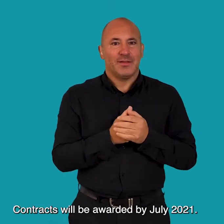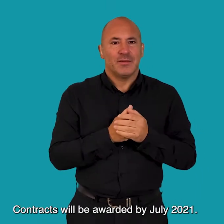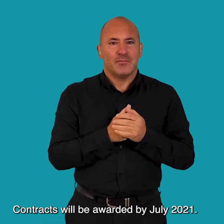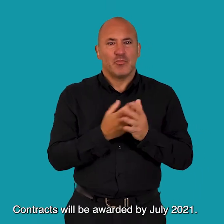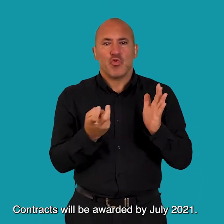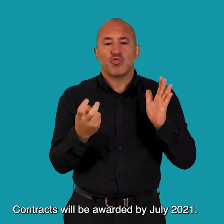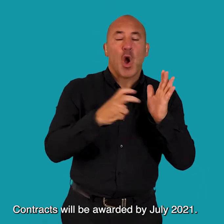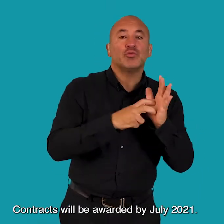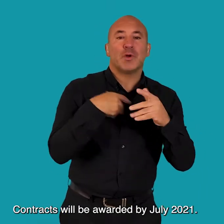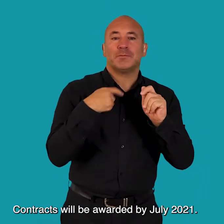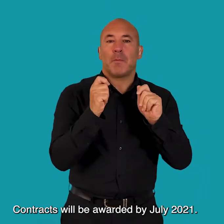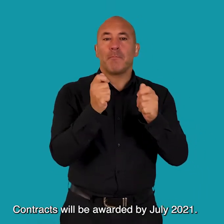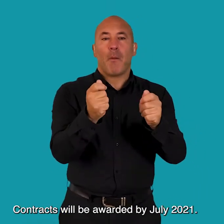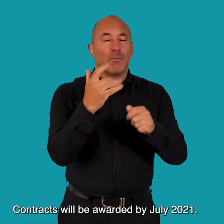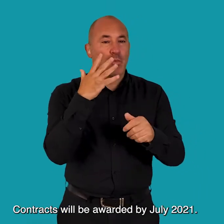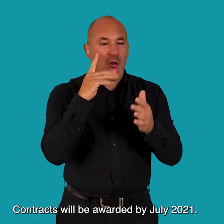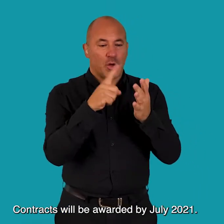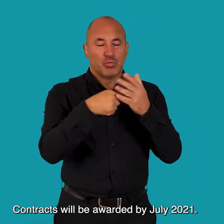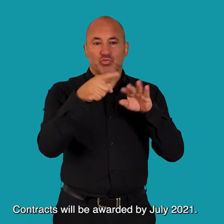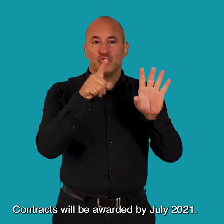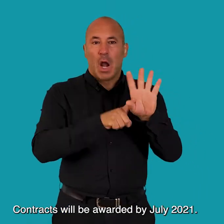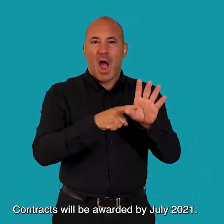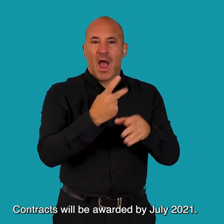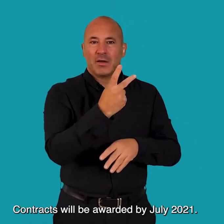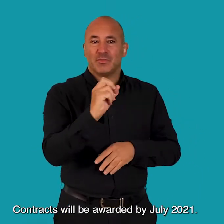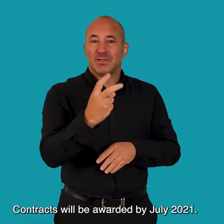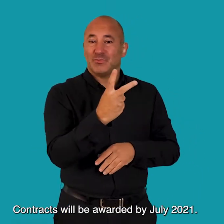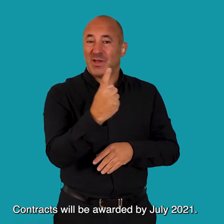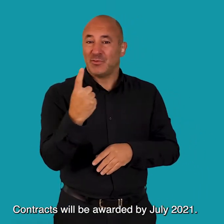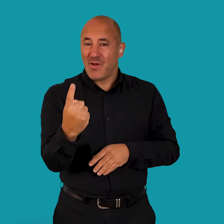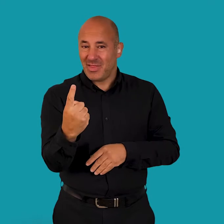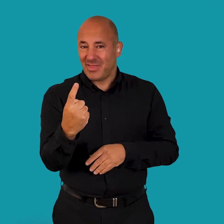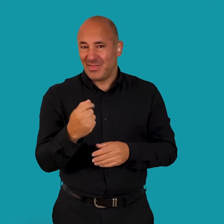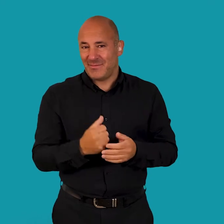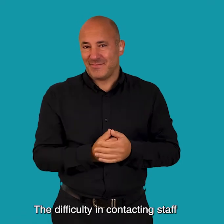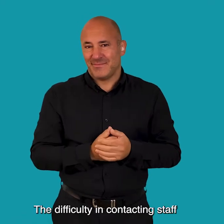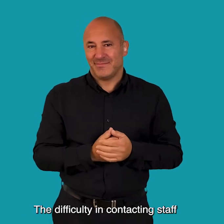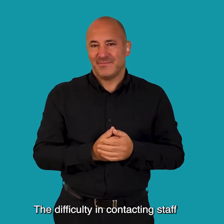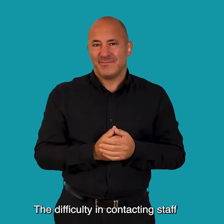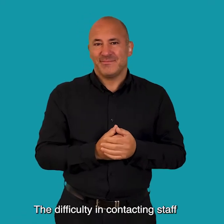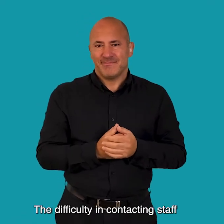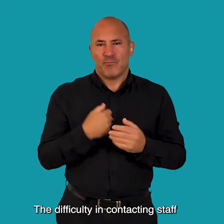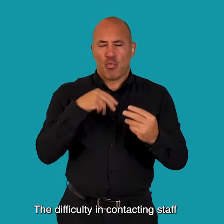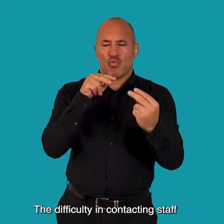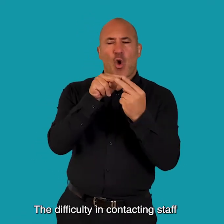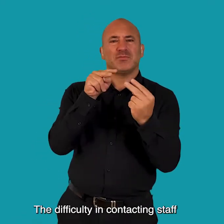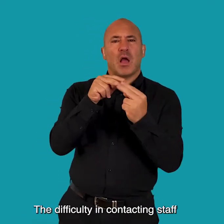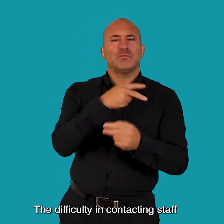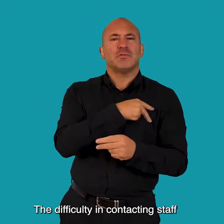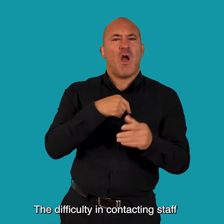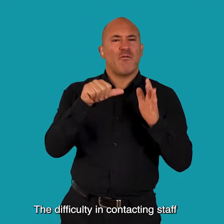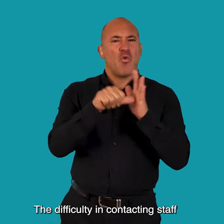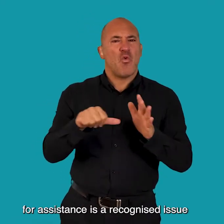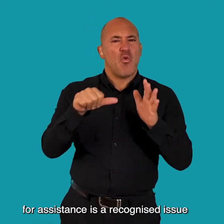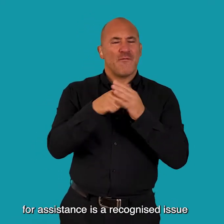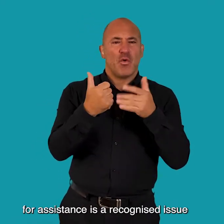Contracts will be awarded by July 2021. The difficulty in contacting staff for assistance